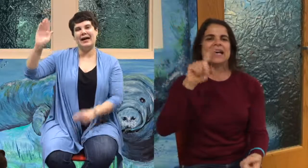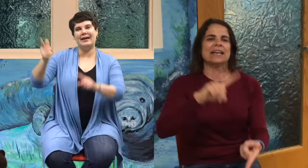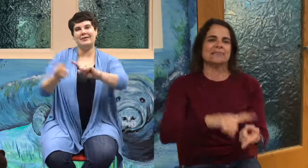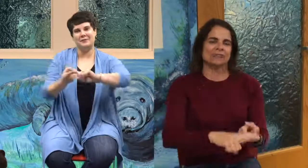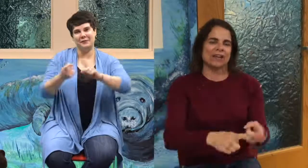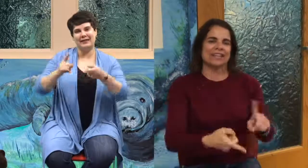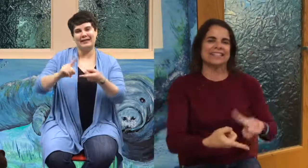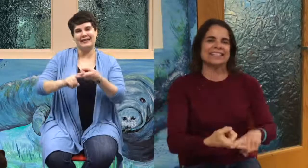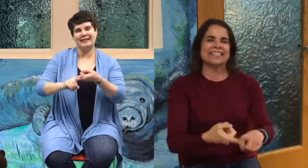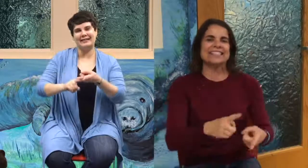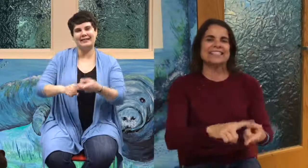Goodbye, friends.